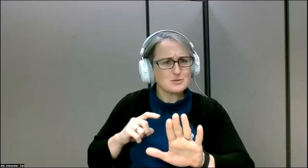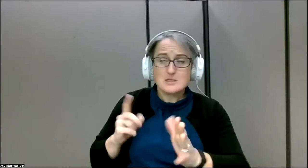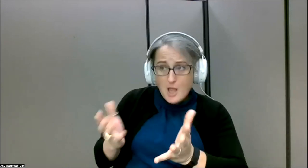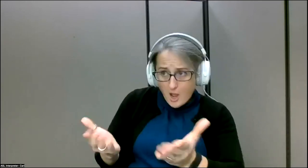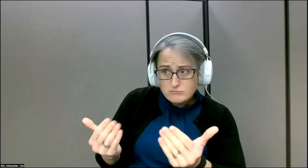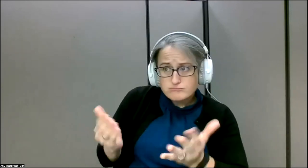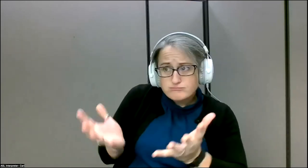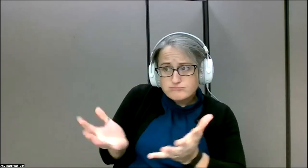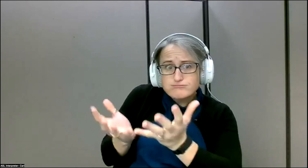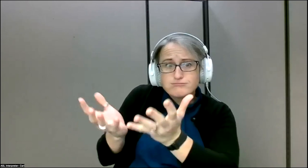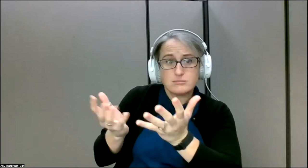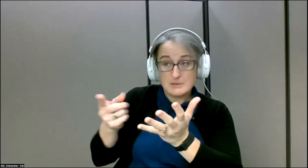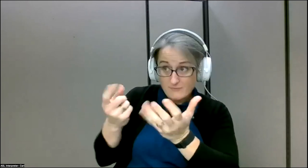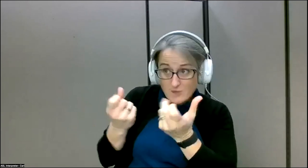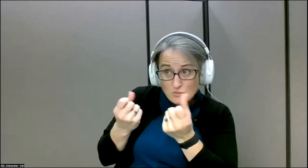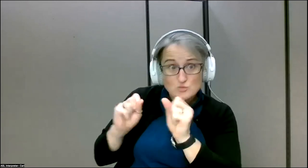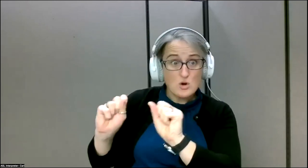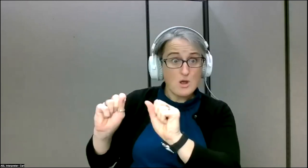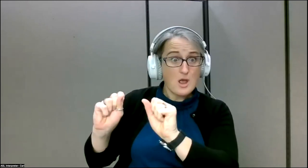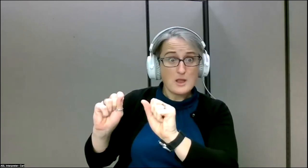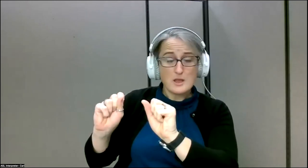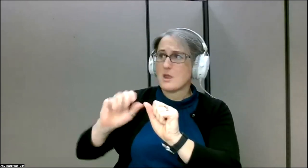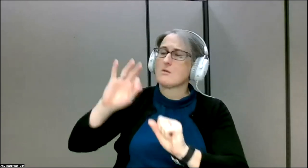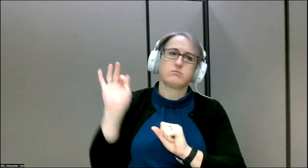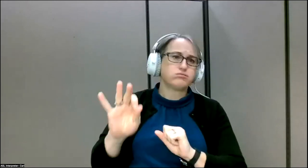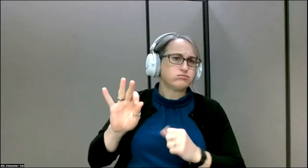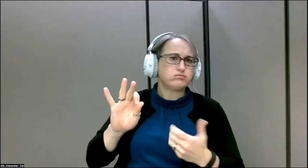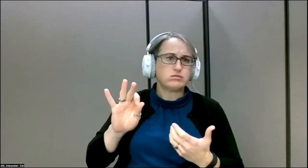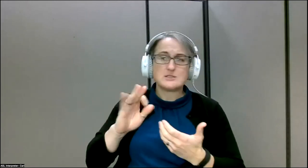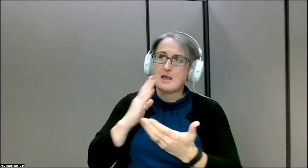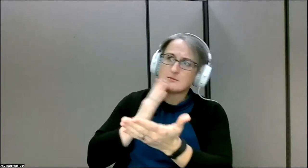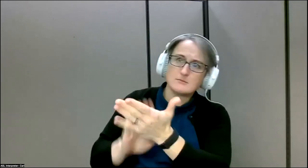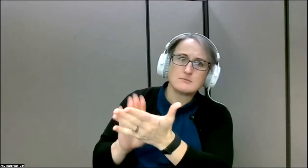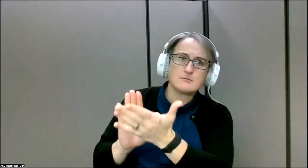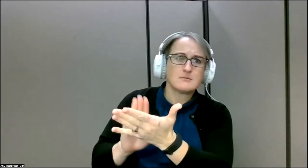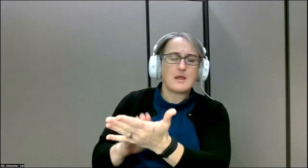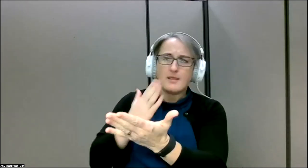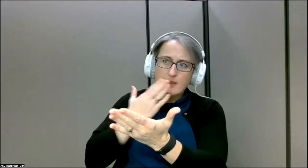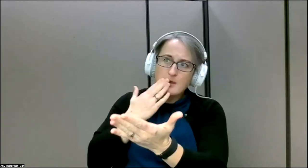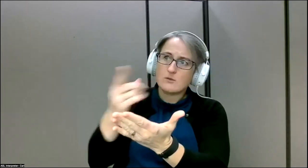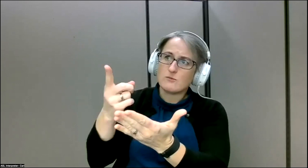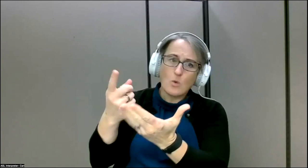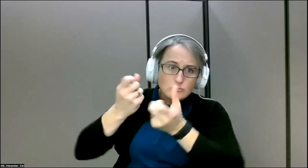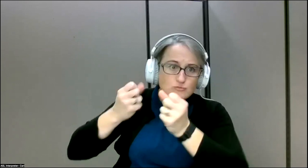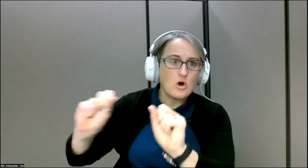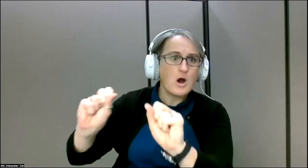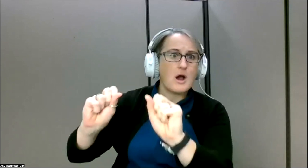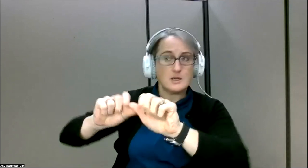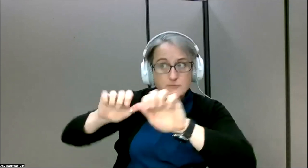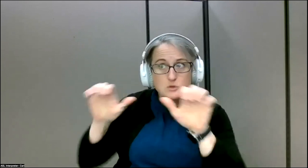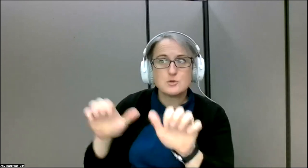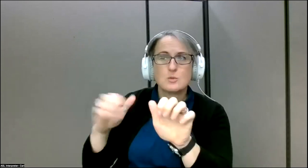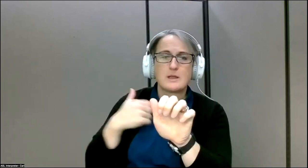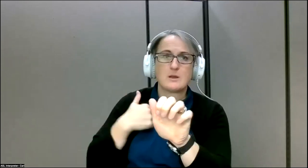and if they're making an effort, by all means, please call out that thank you for making that effort, and we appreciate